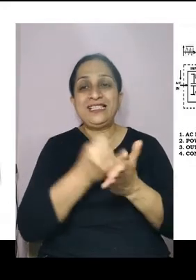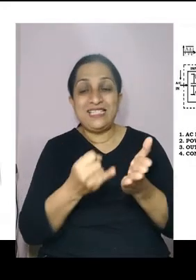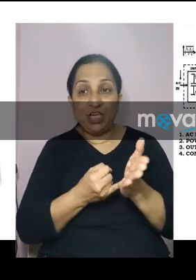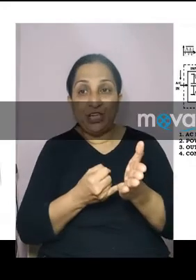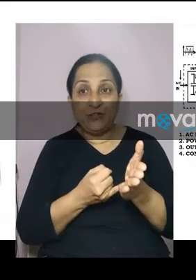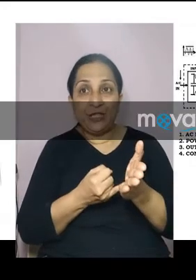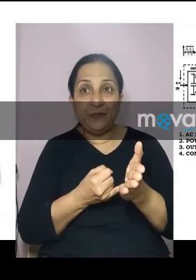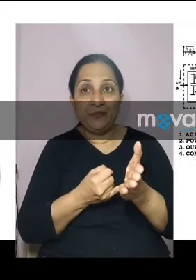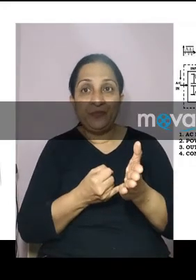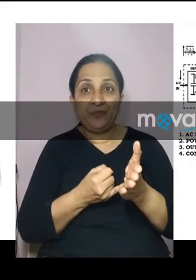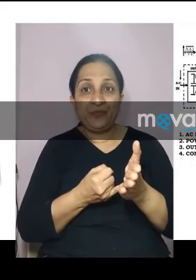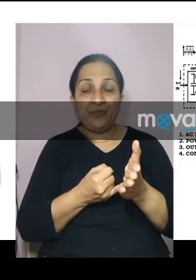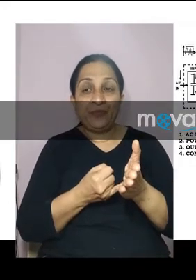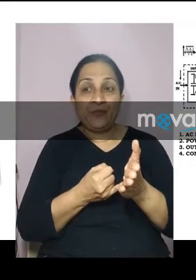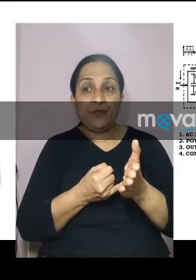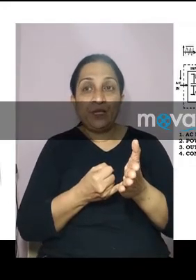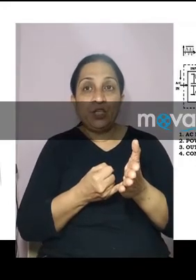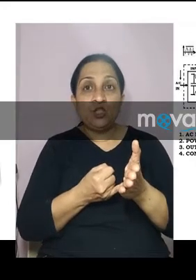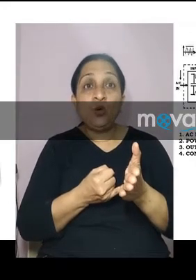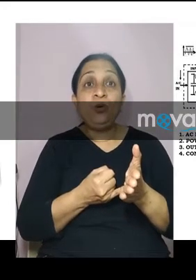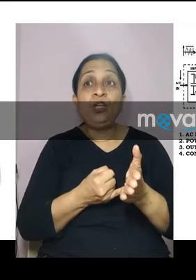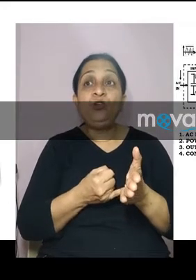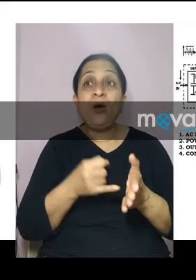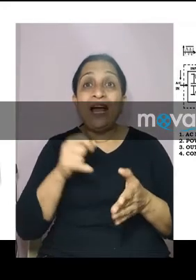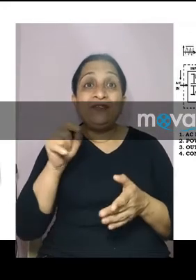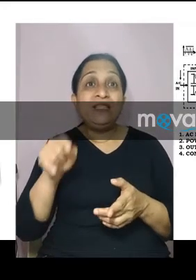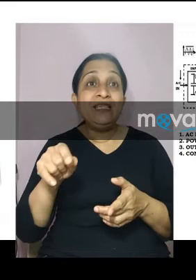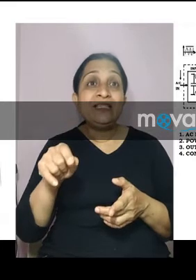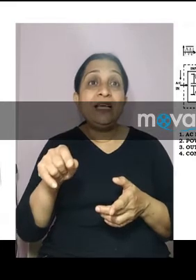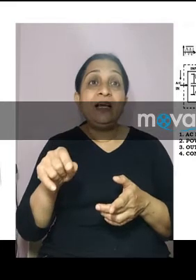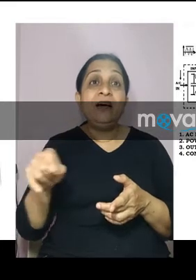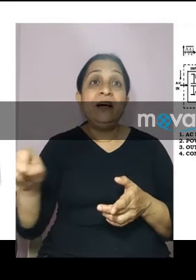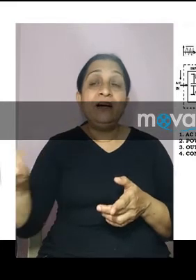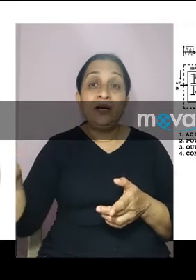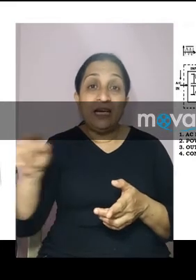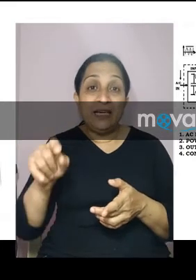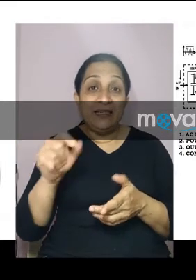control circuitry. So you have this